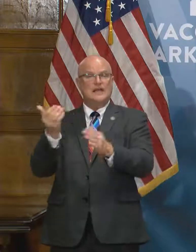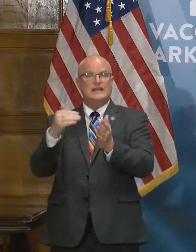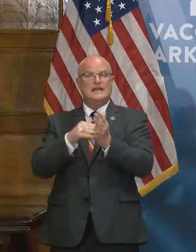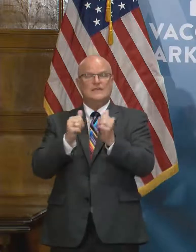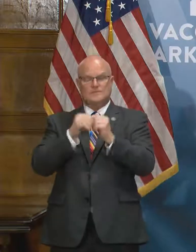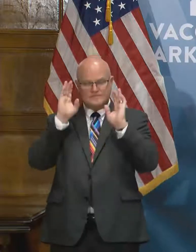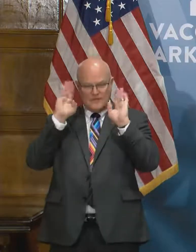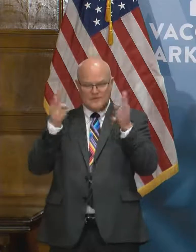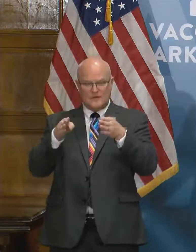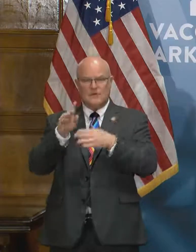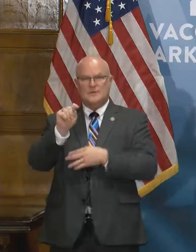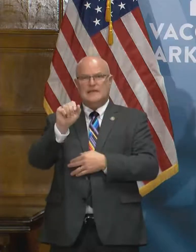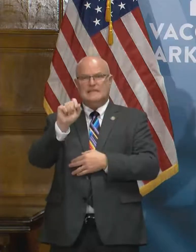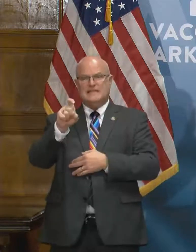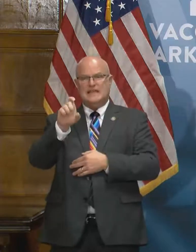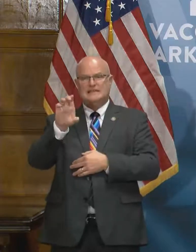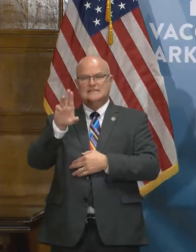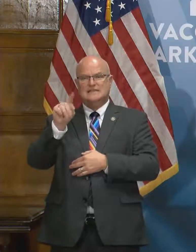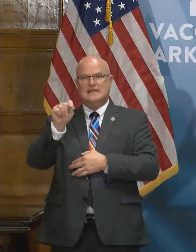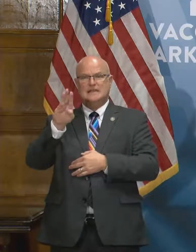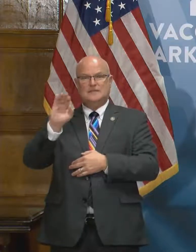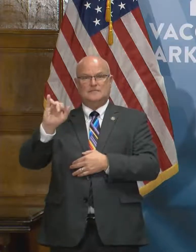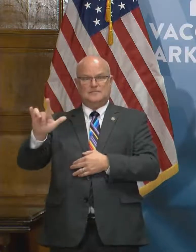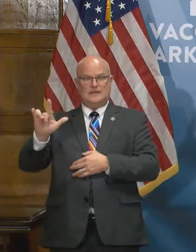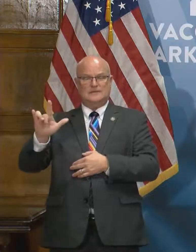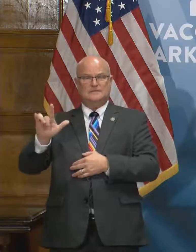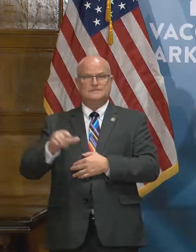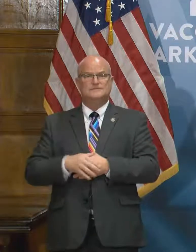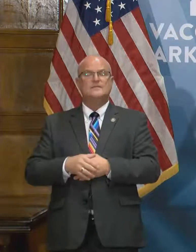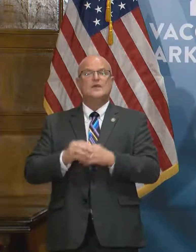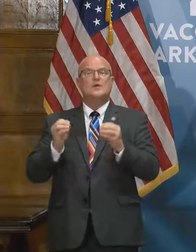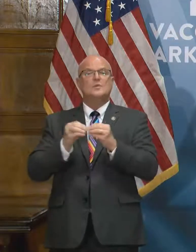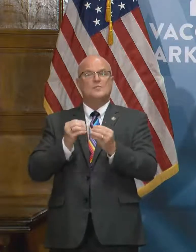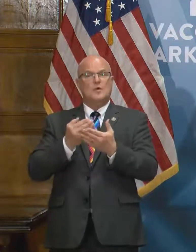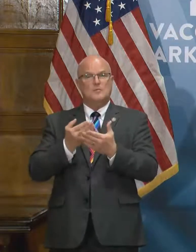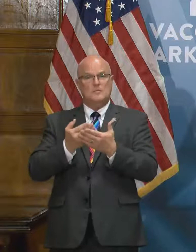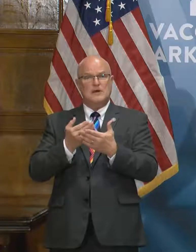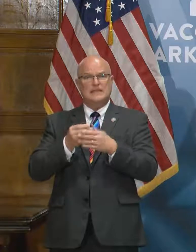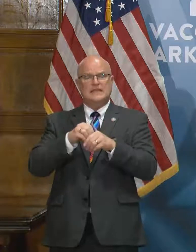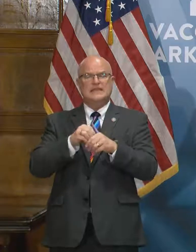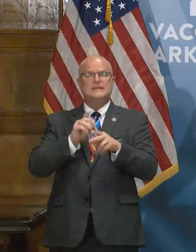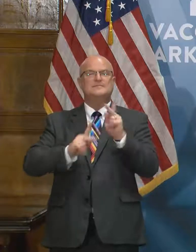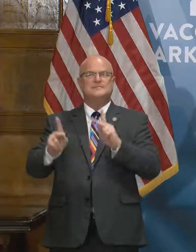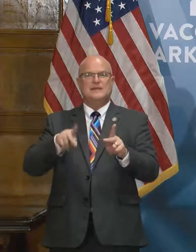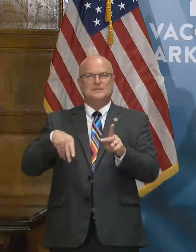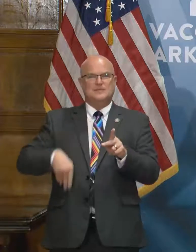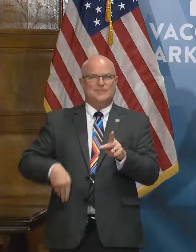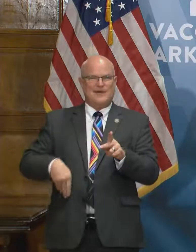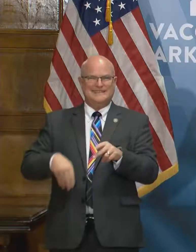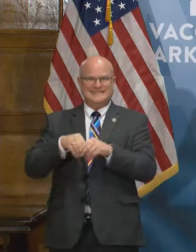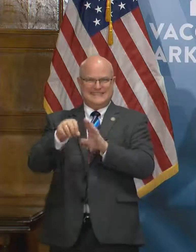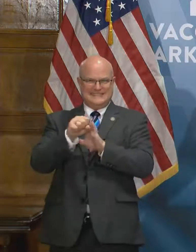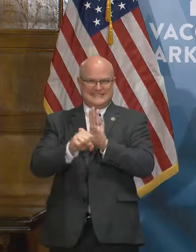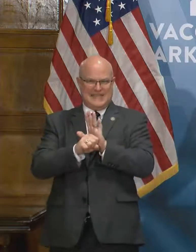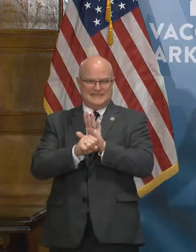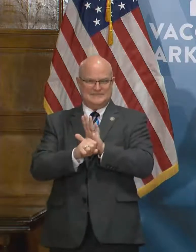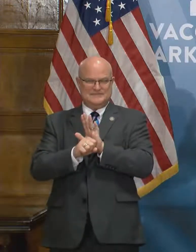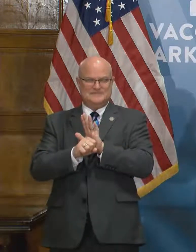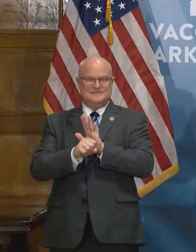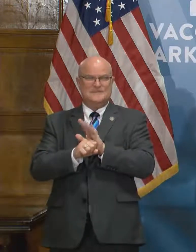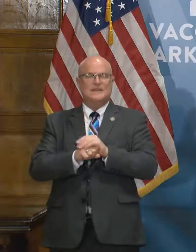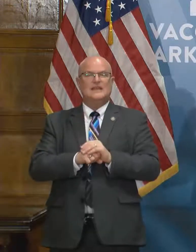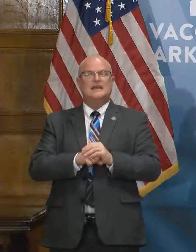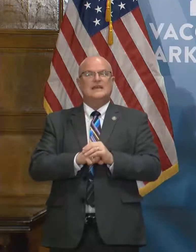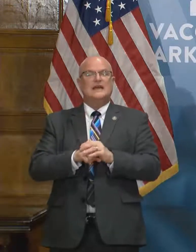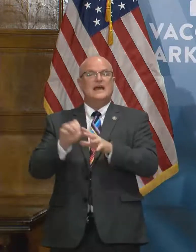the focus being the tax cut bill to put more money in individuals' pockets here in the state.